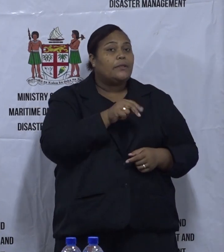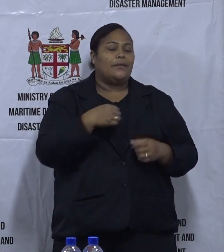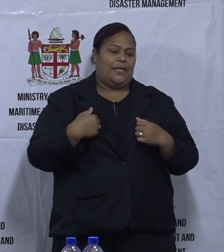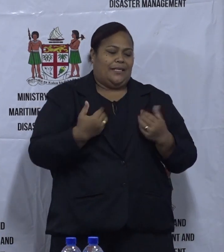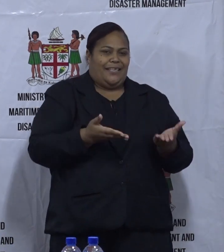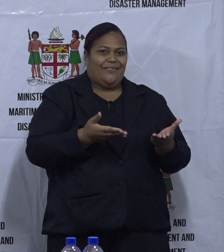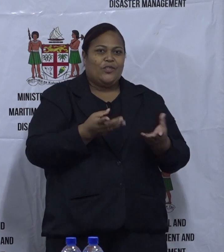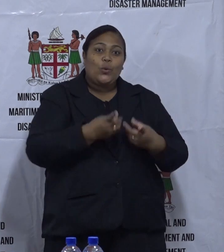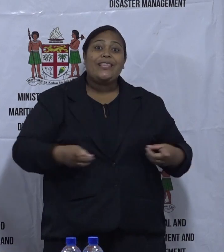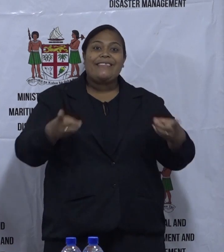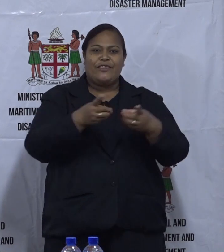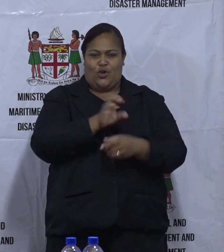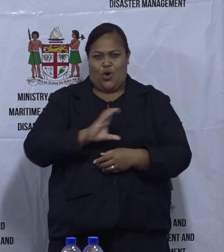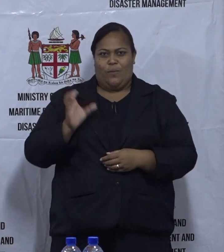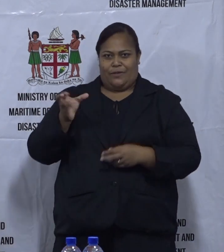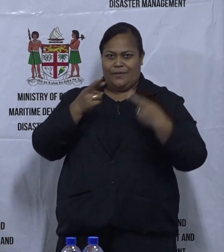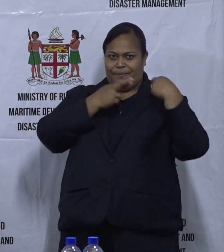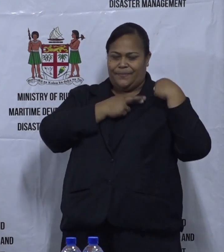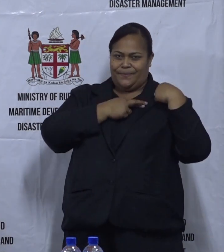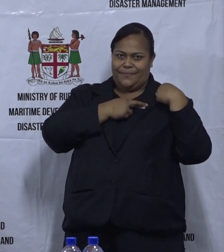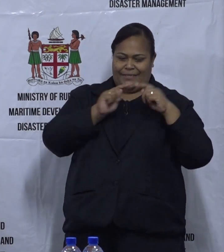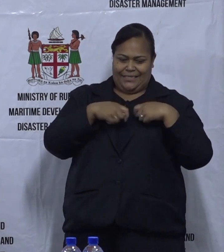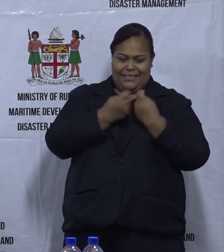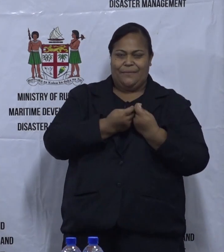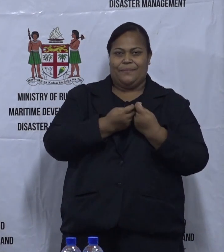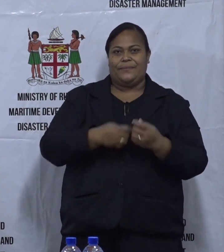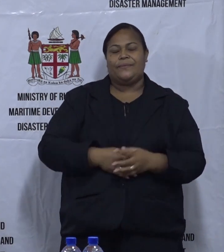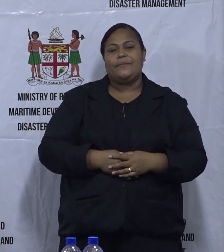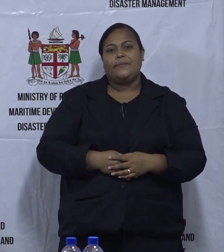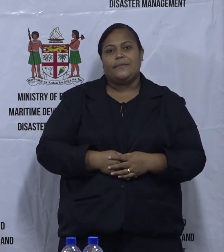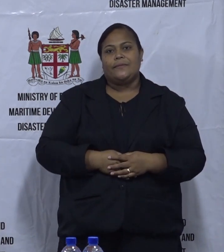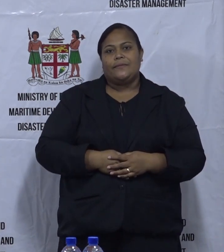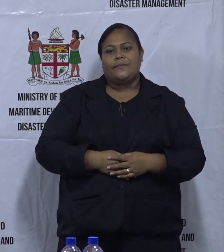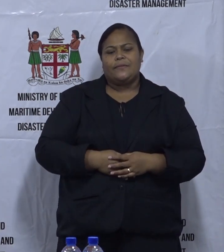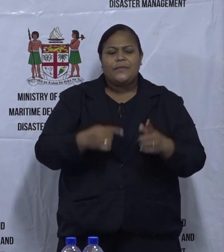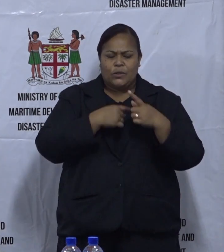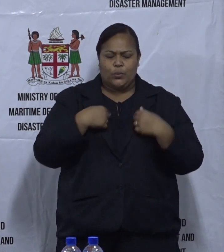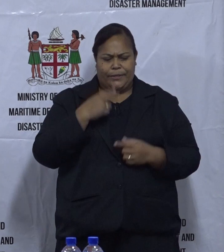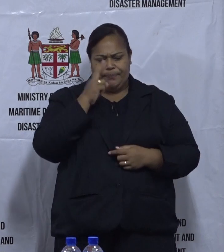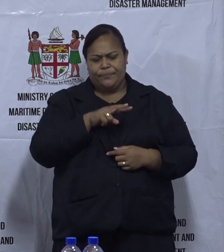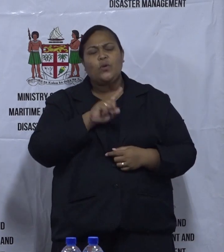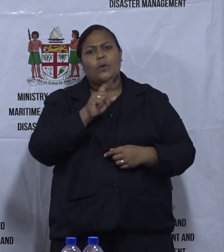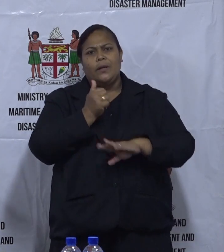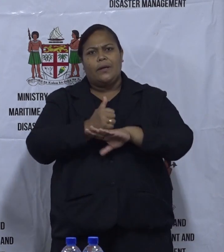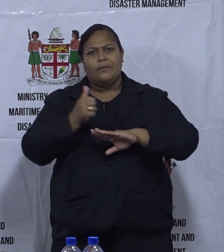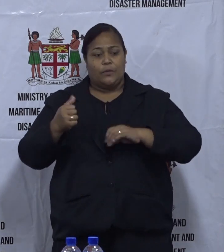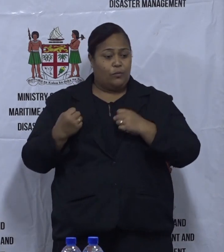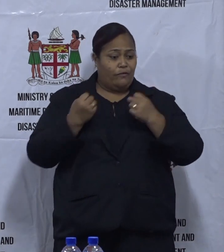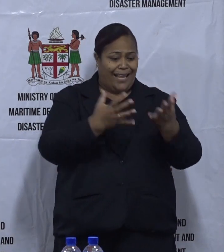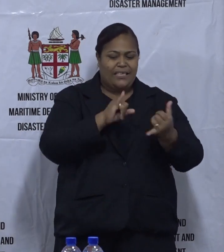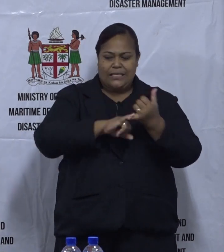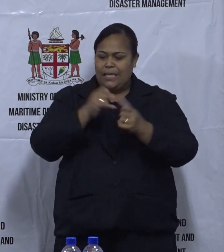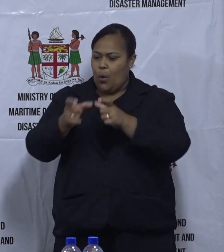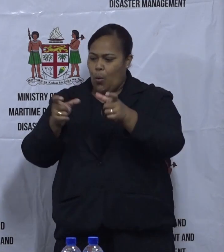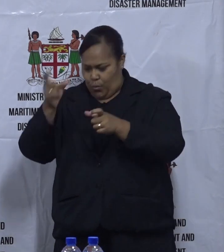commissioners and the teams on the ground are doing now. And then we will look what can be provided by government, and of course our stakeholders are willing to help